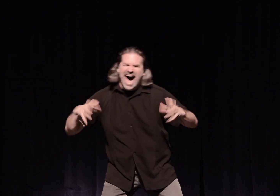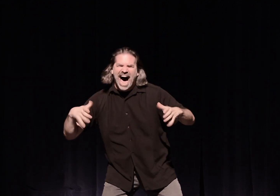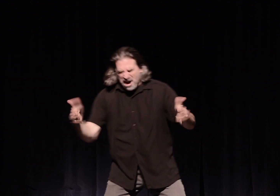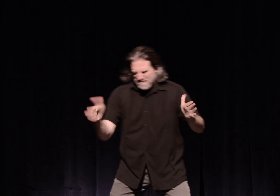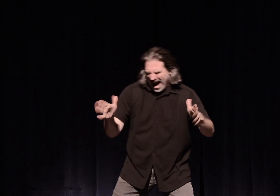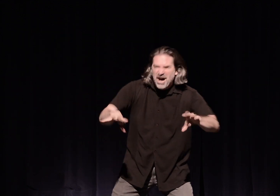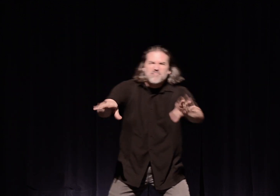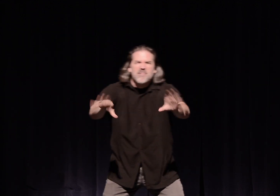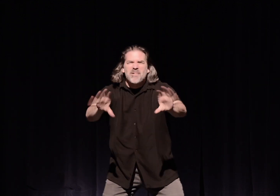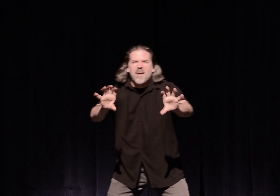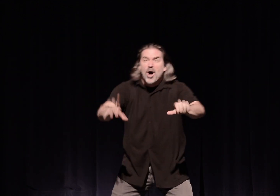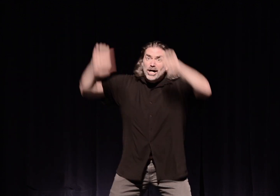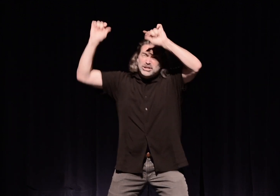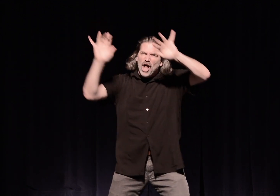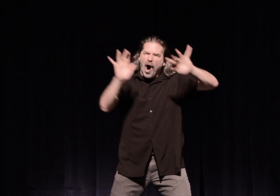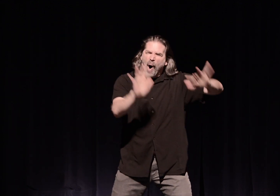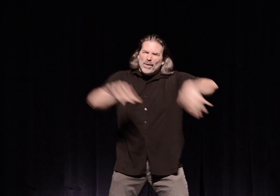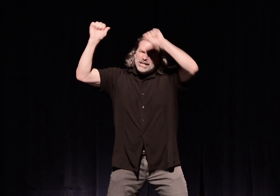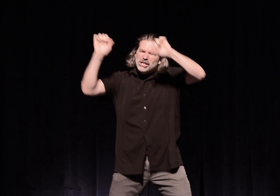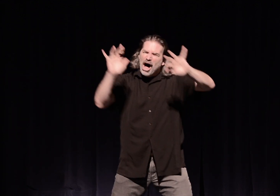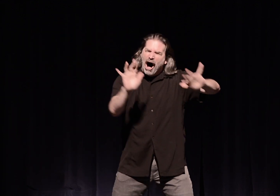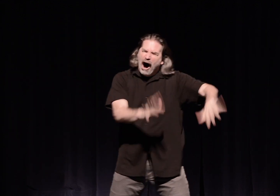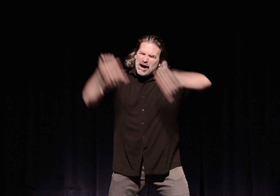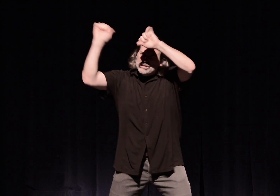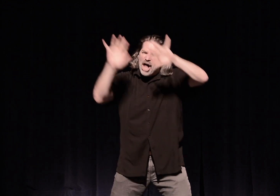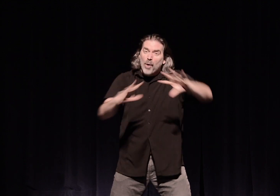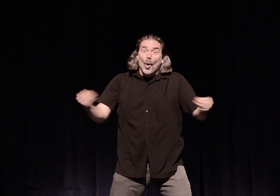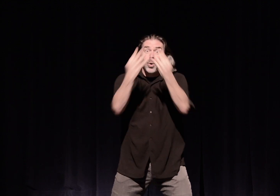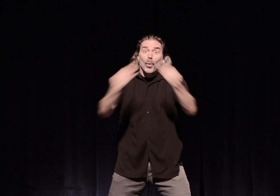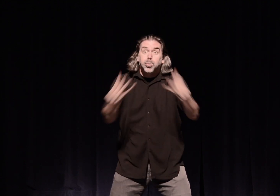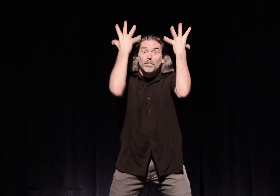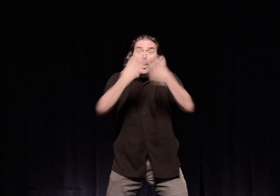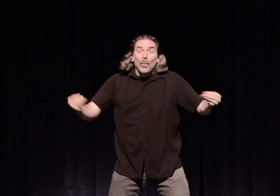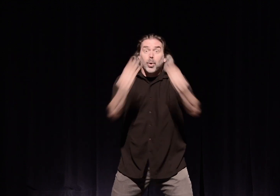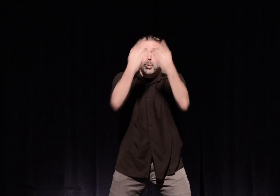The wheels. And the headlights. Snow. Heavy snow on the windshield.